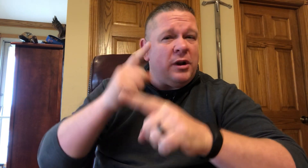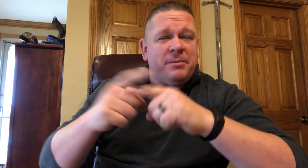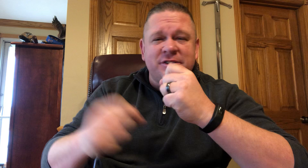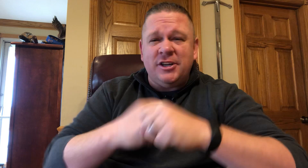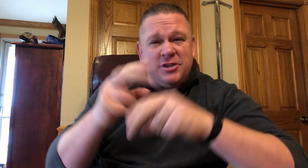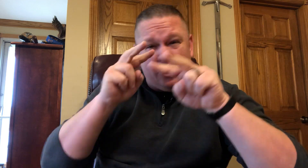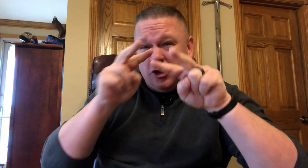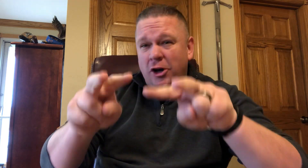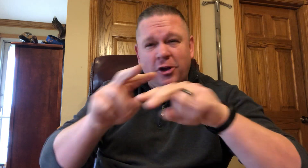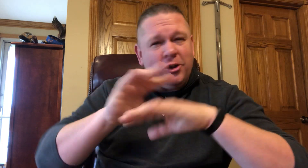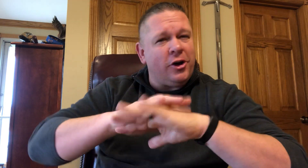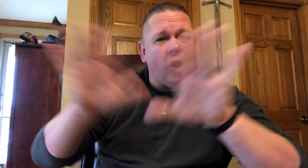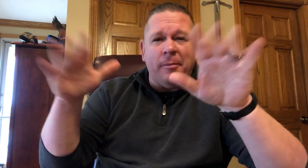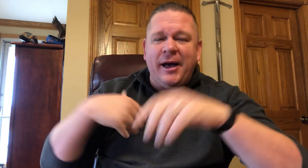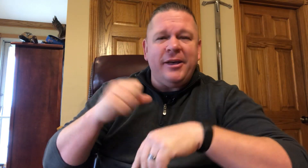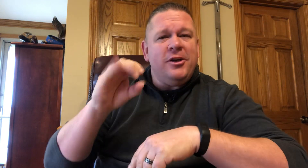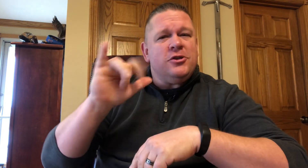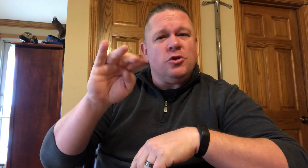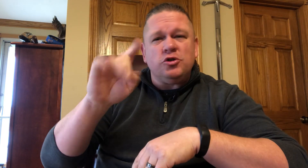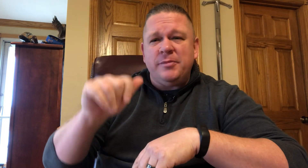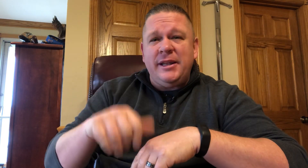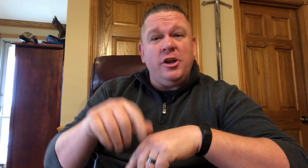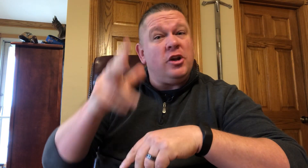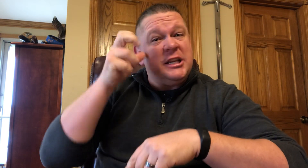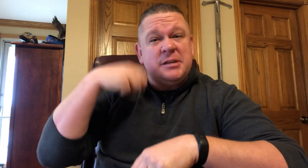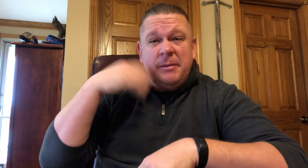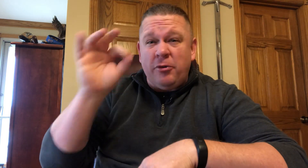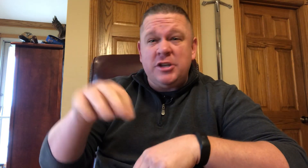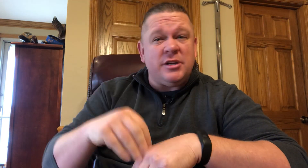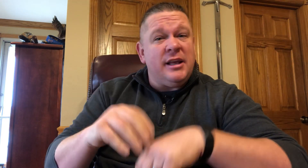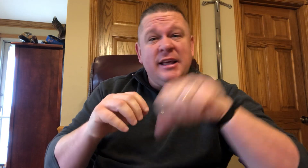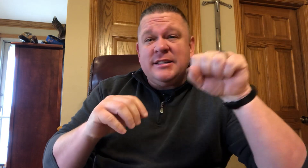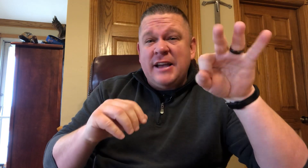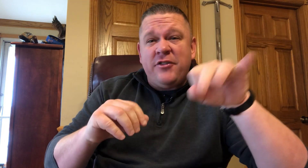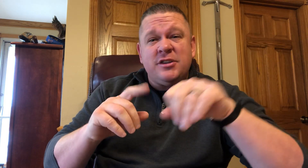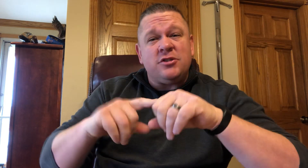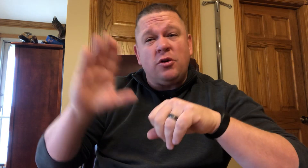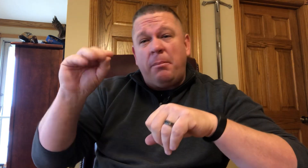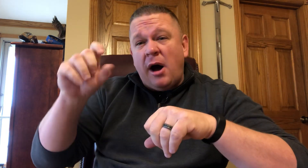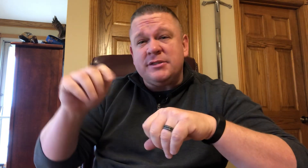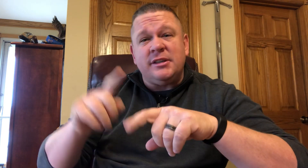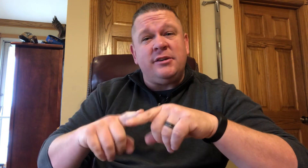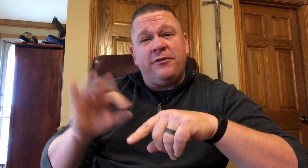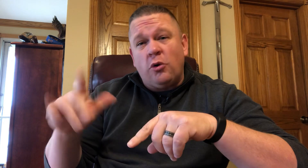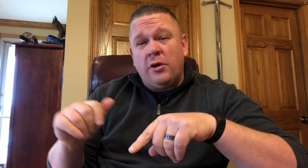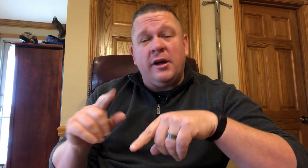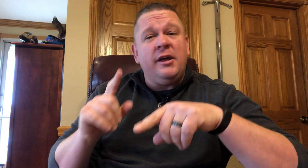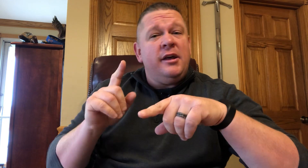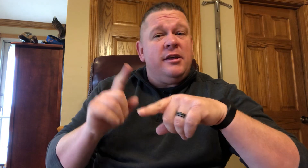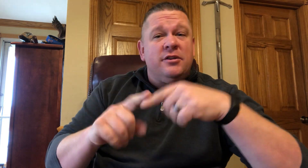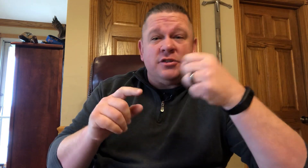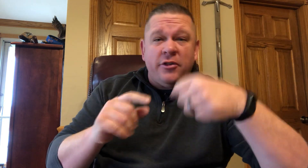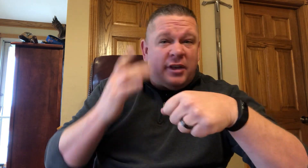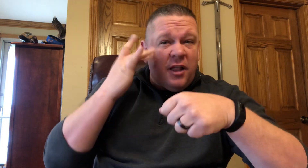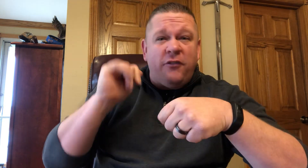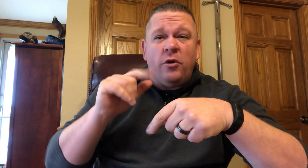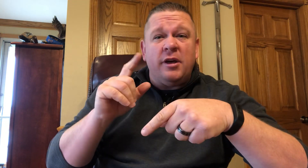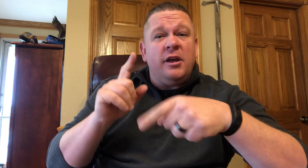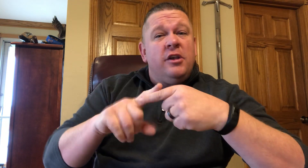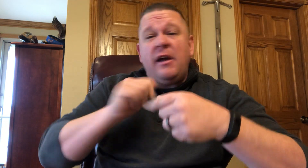plus years. And you can look at all my social media. You can listen to me preach in San Francisco to Boston to Florida to Southern California to